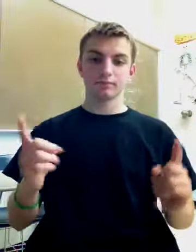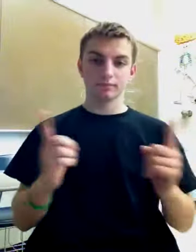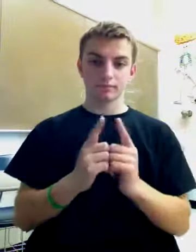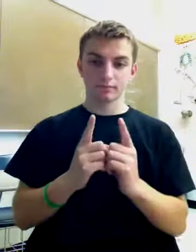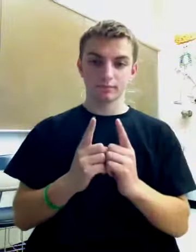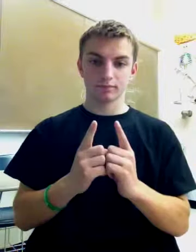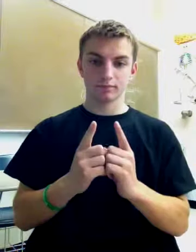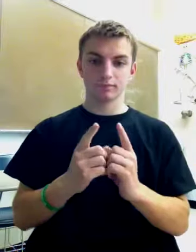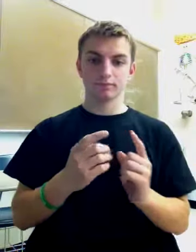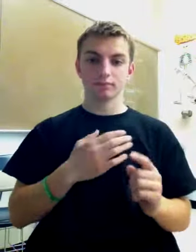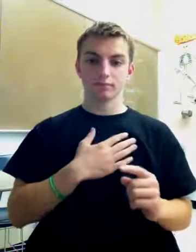Well, it was like right here.